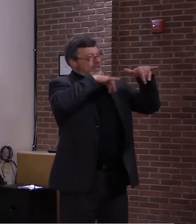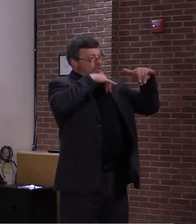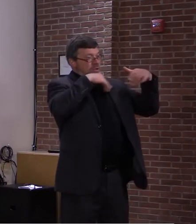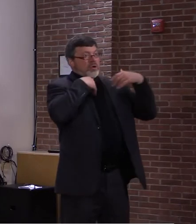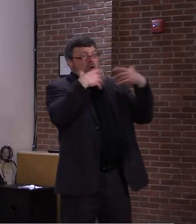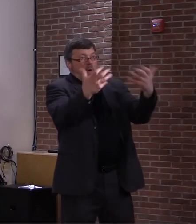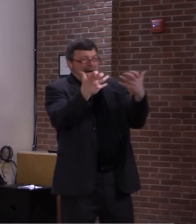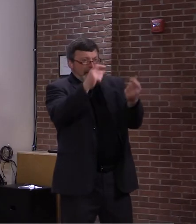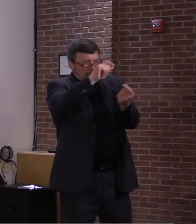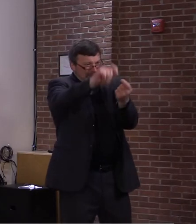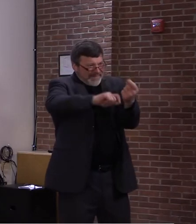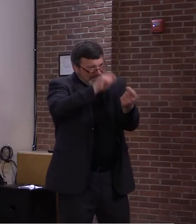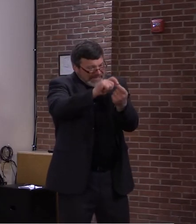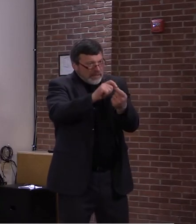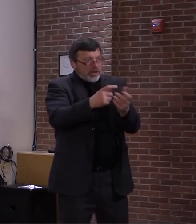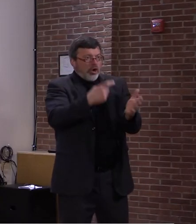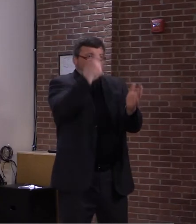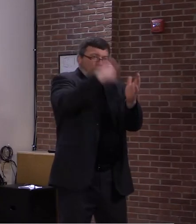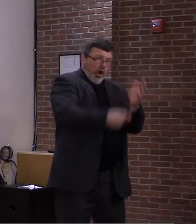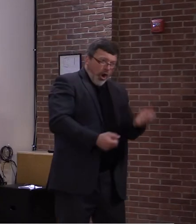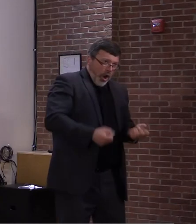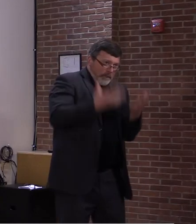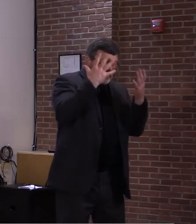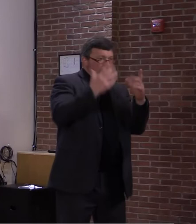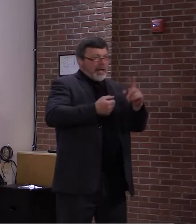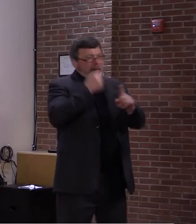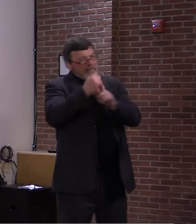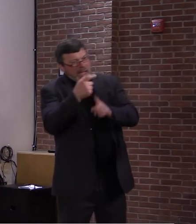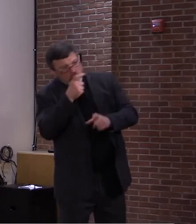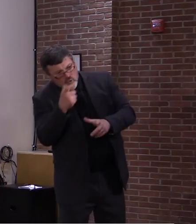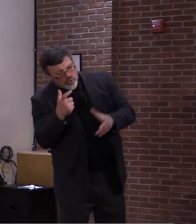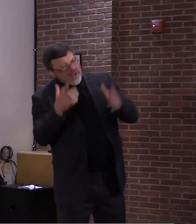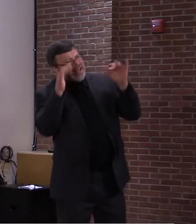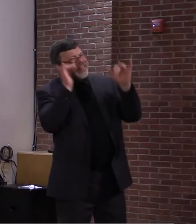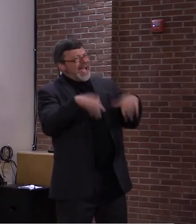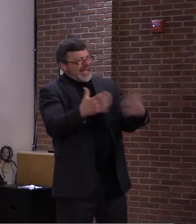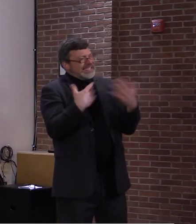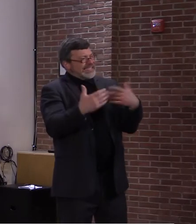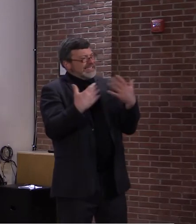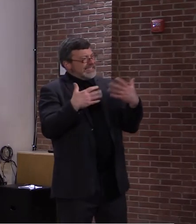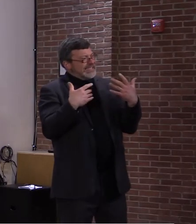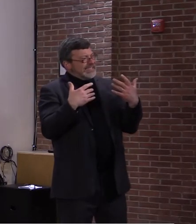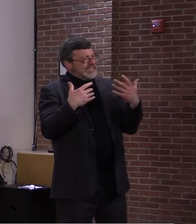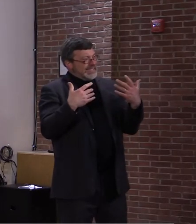to Vermont. We wanted to see what it was going to cost Vermonters.